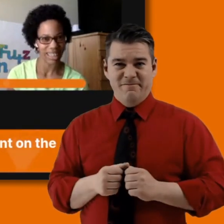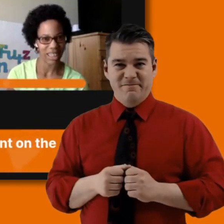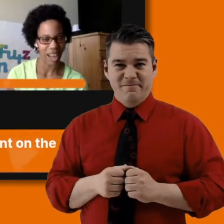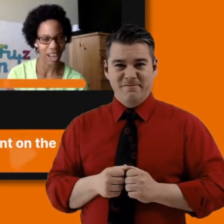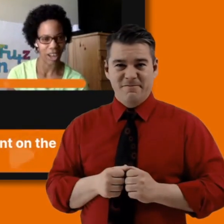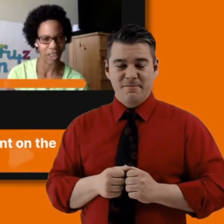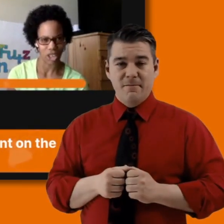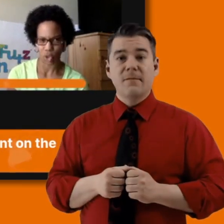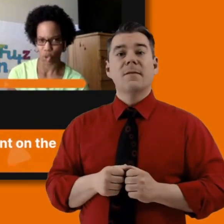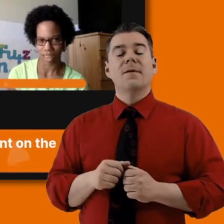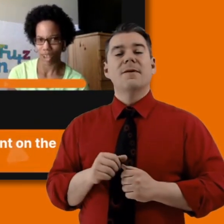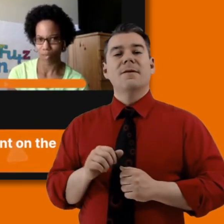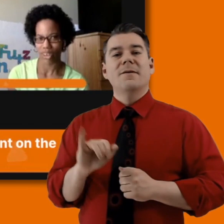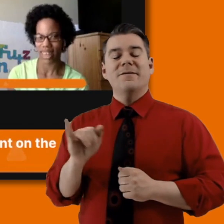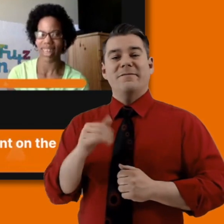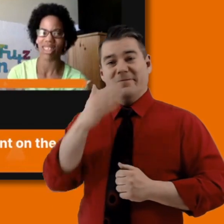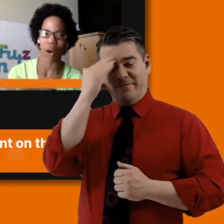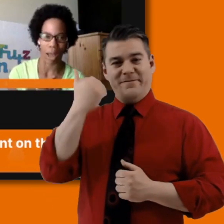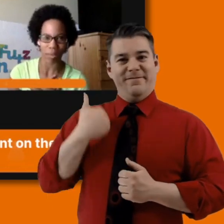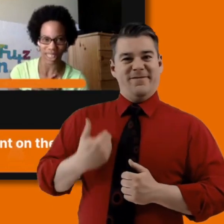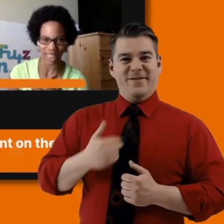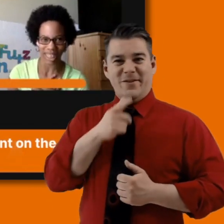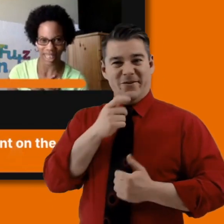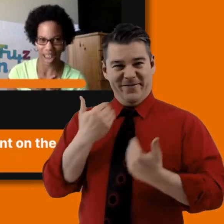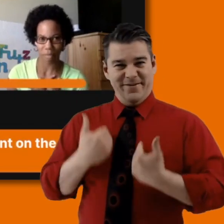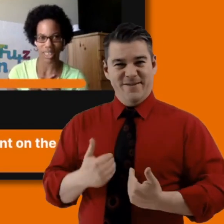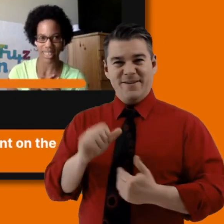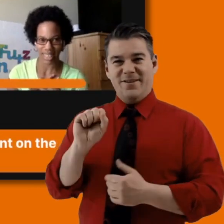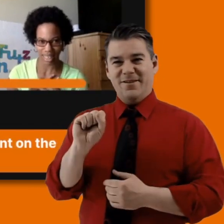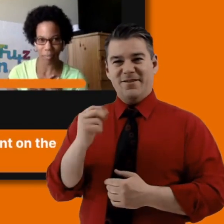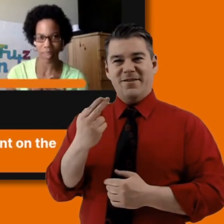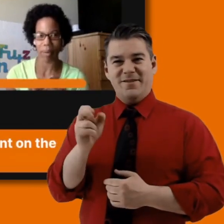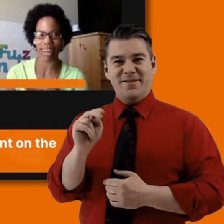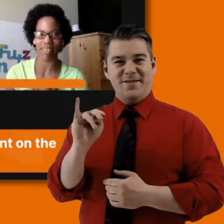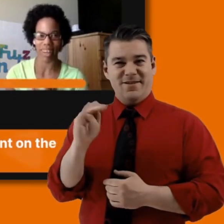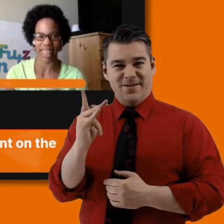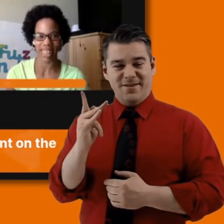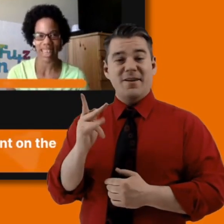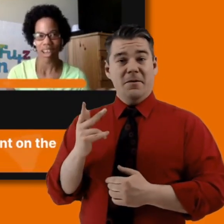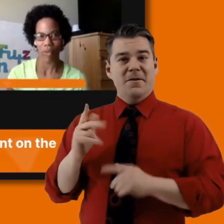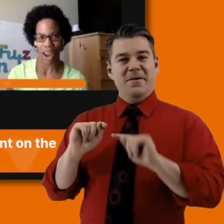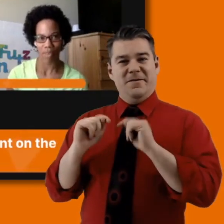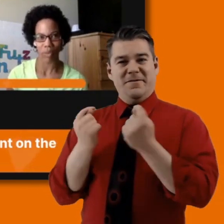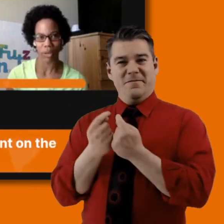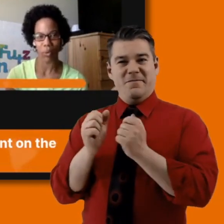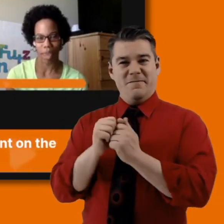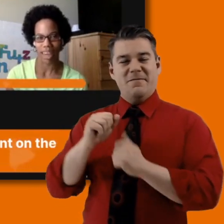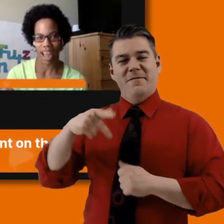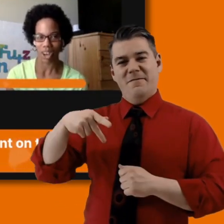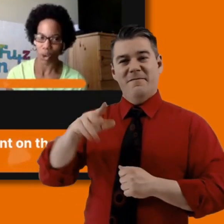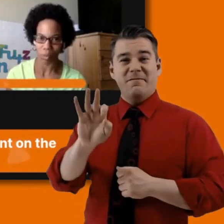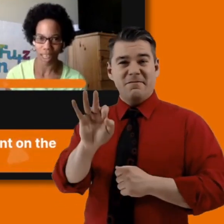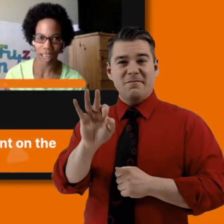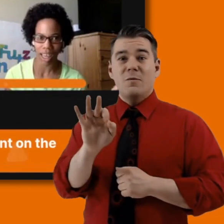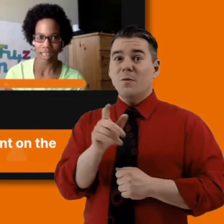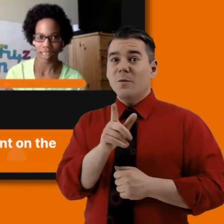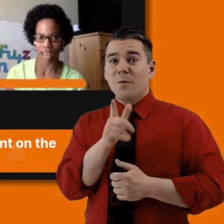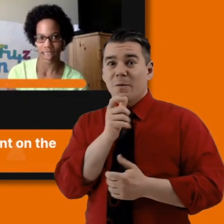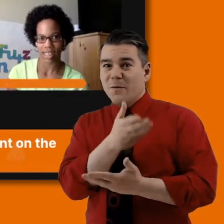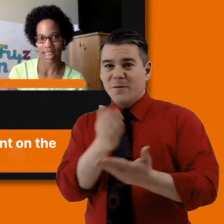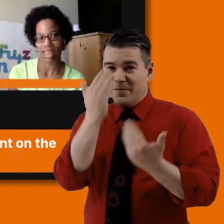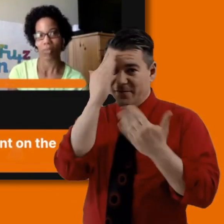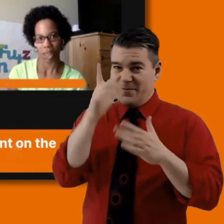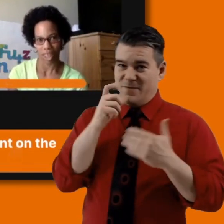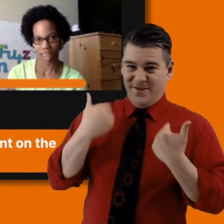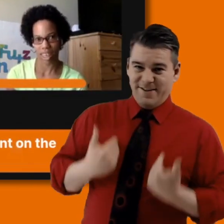not introduce myself, I don't think. So I'm Shanique, and I'm on team with Pumpkin Fuzz. For everyone who may not know me,